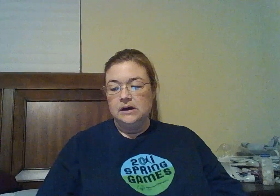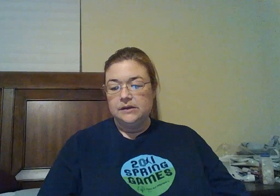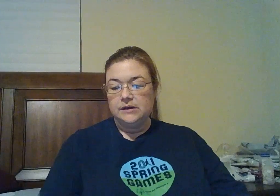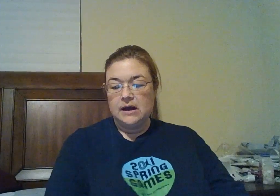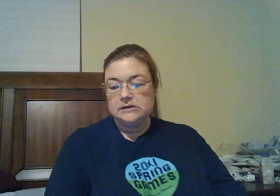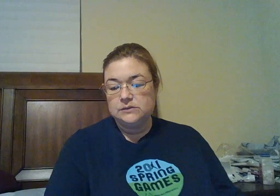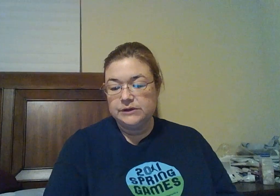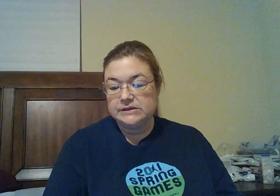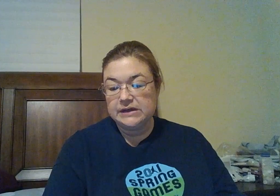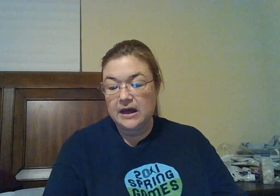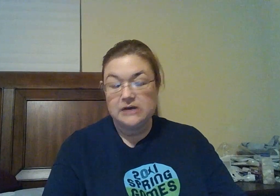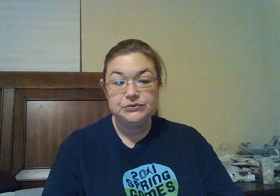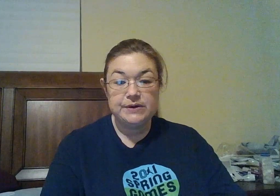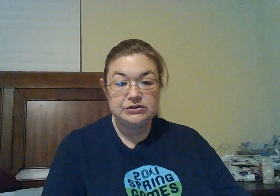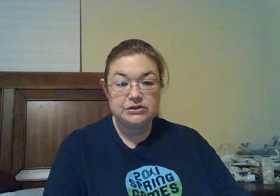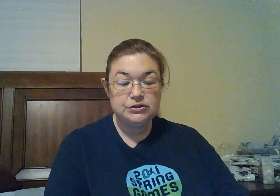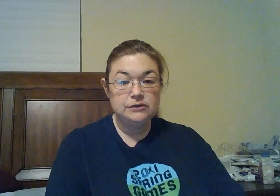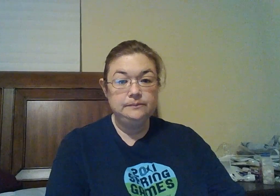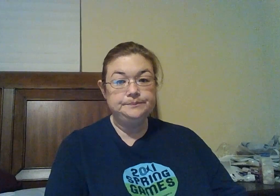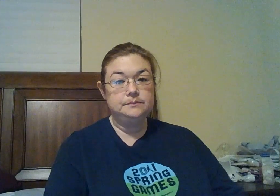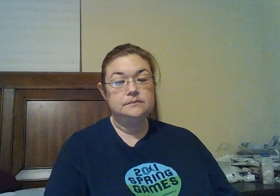The next word is cash register.